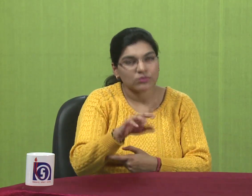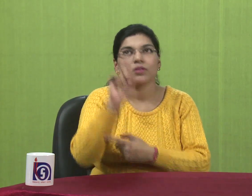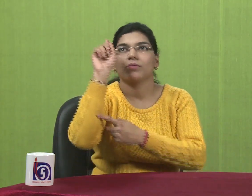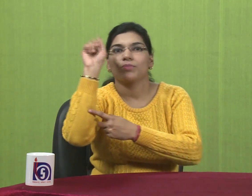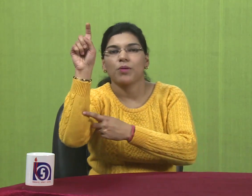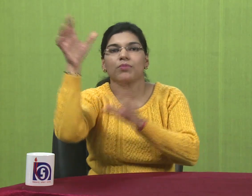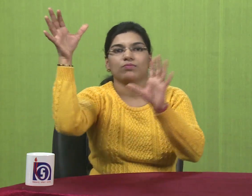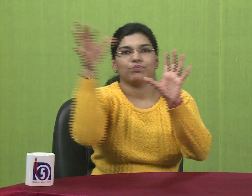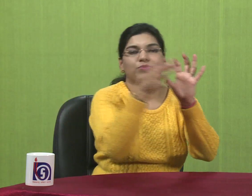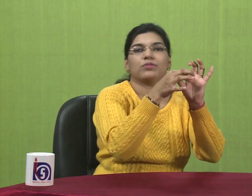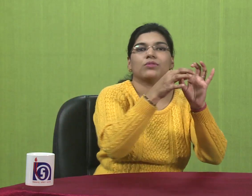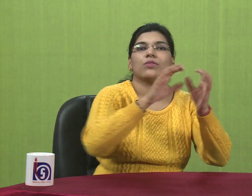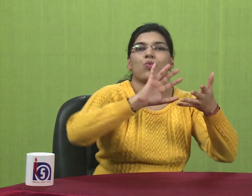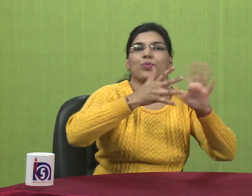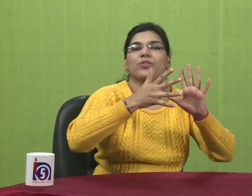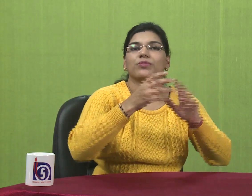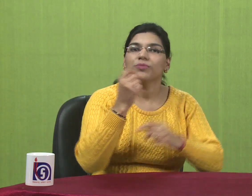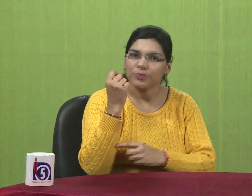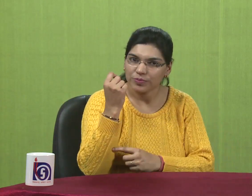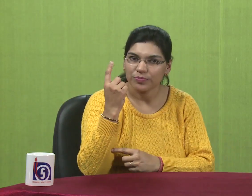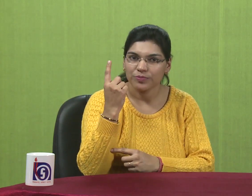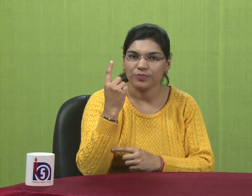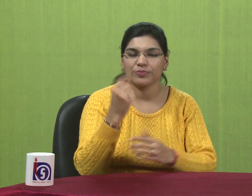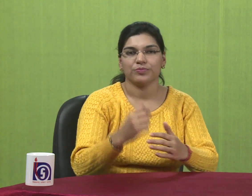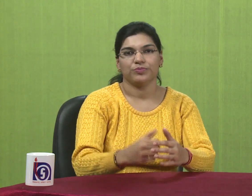First you have to type, select it, and then use these features.